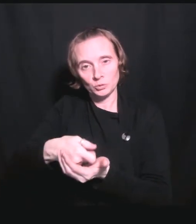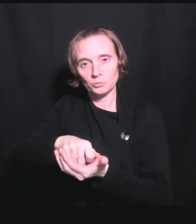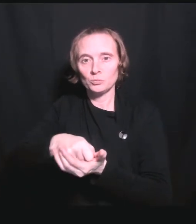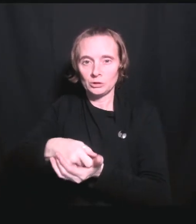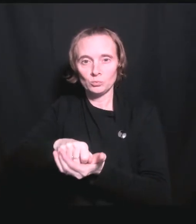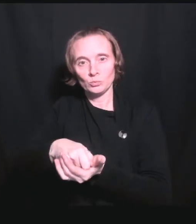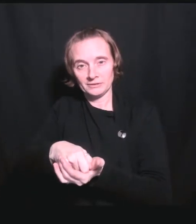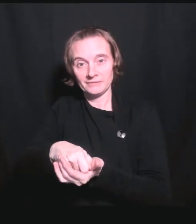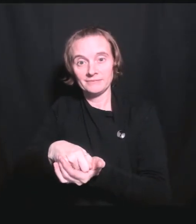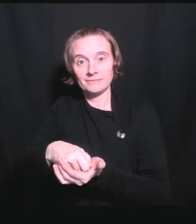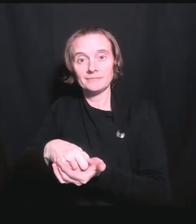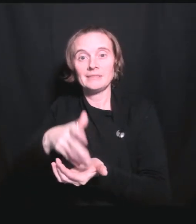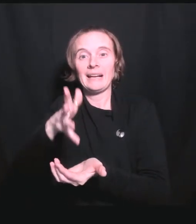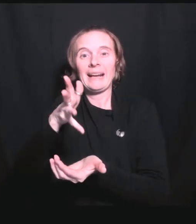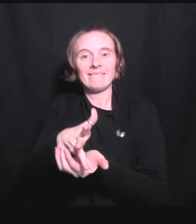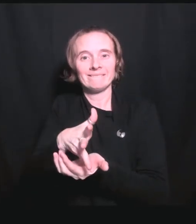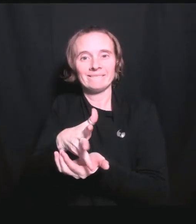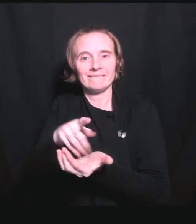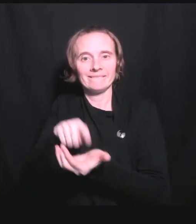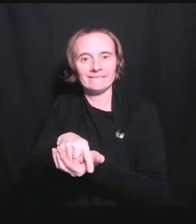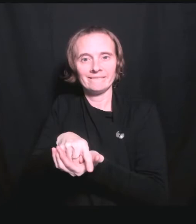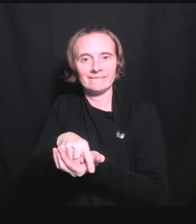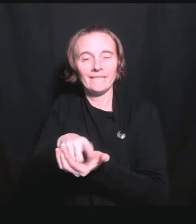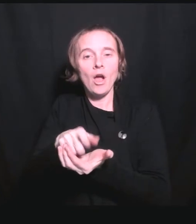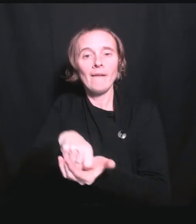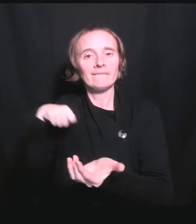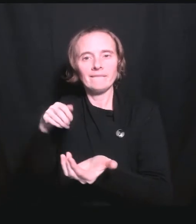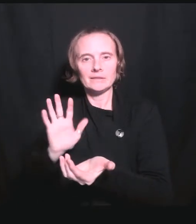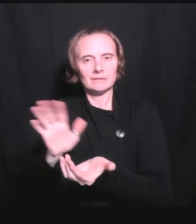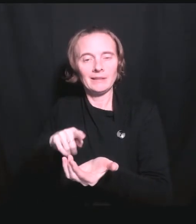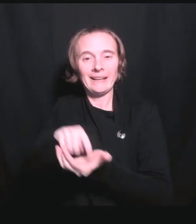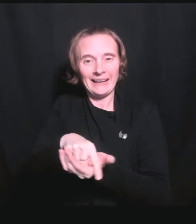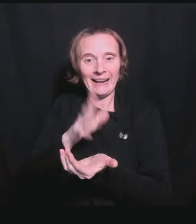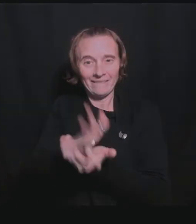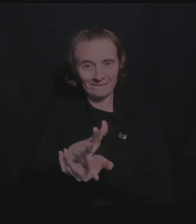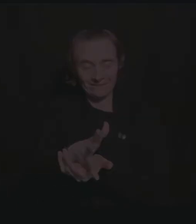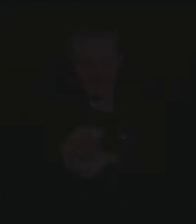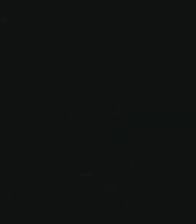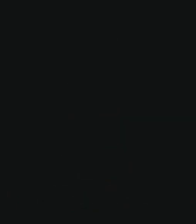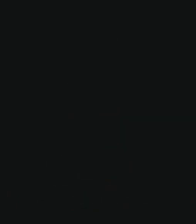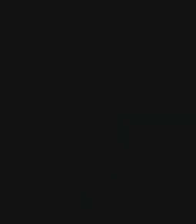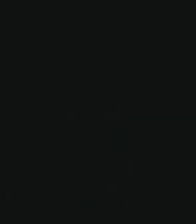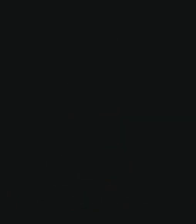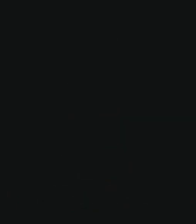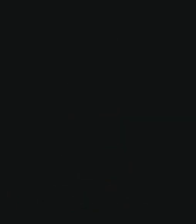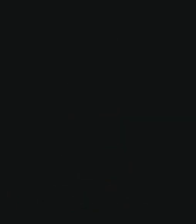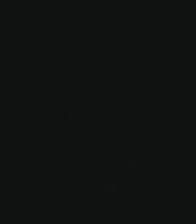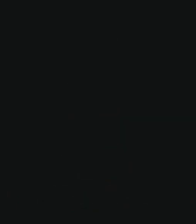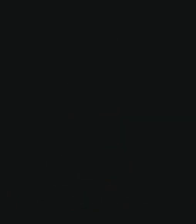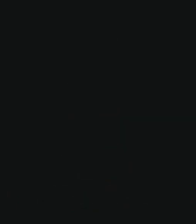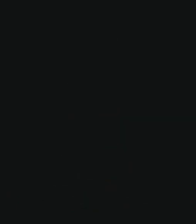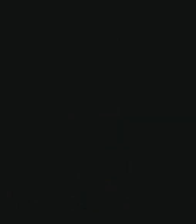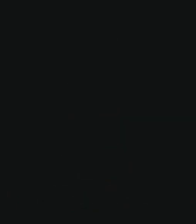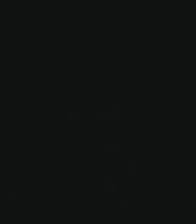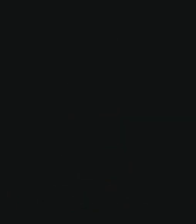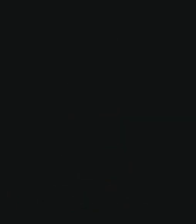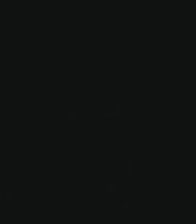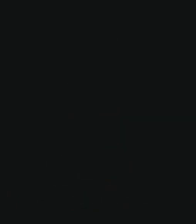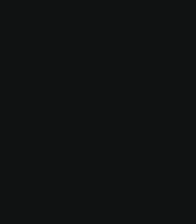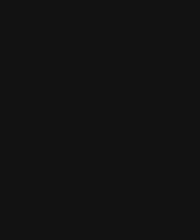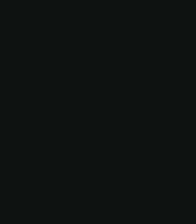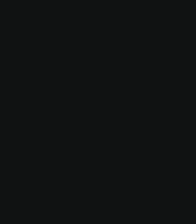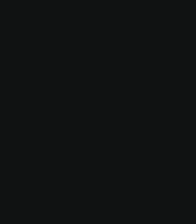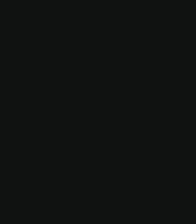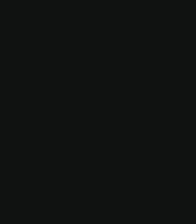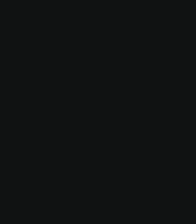well until you can see it in the top hole. Keep the swab there and don't remove it. Turn